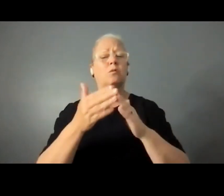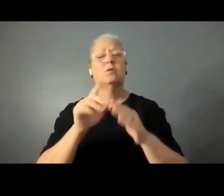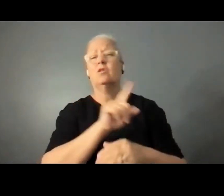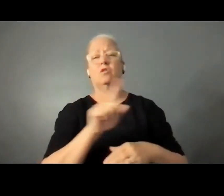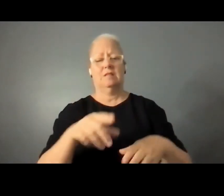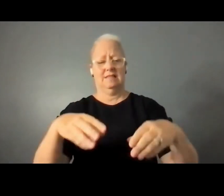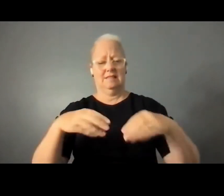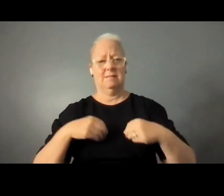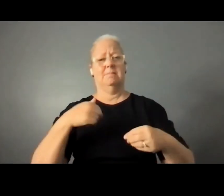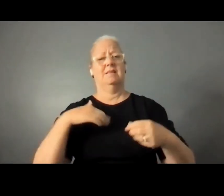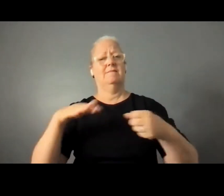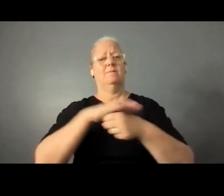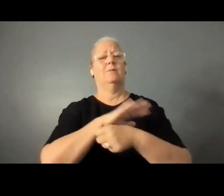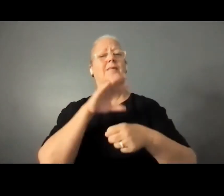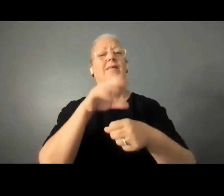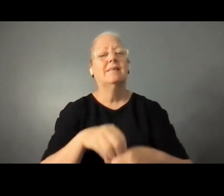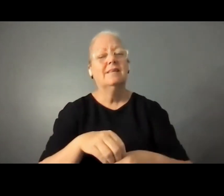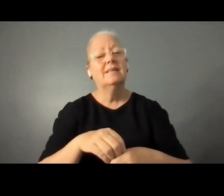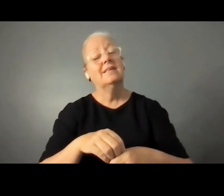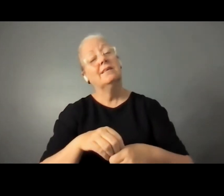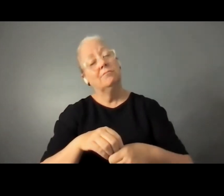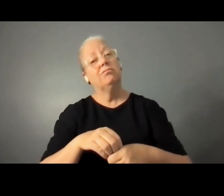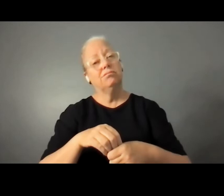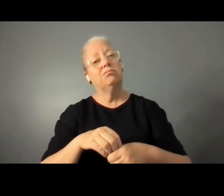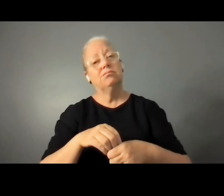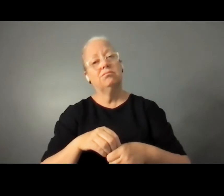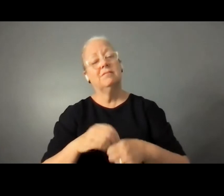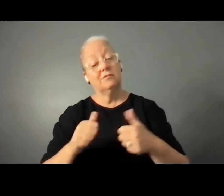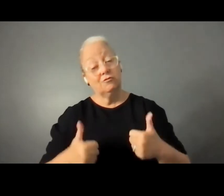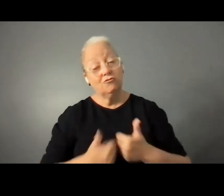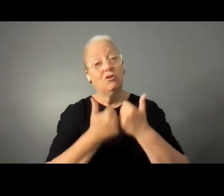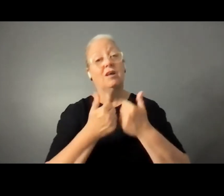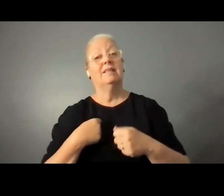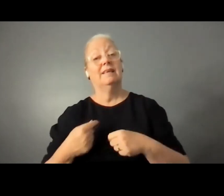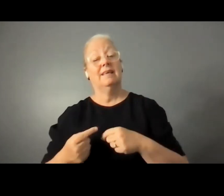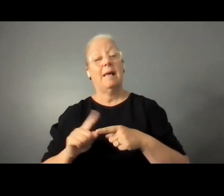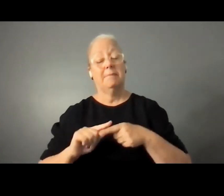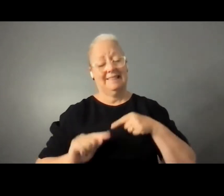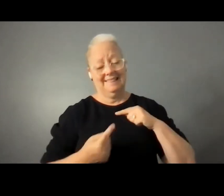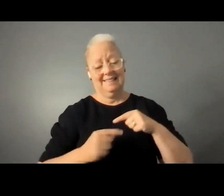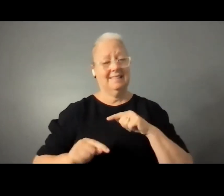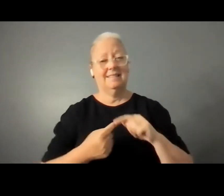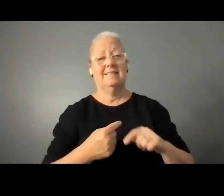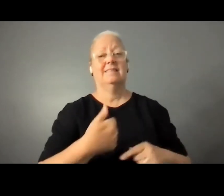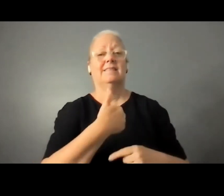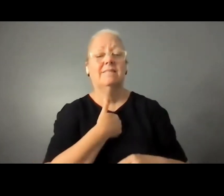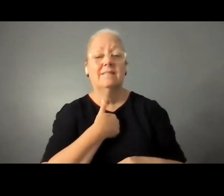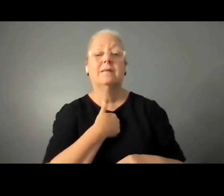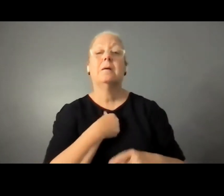persons. So that's a fight and that's a struggle. At the same time, all of us had to pass, I